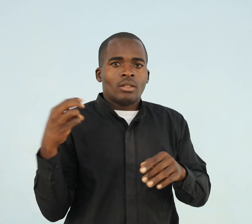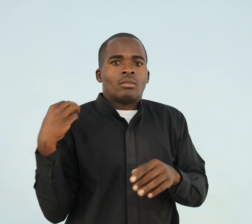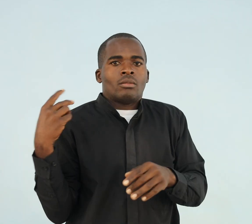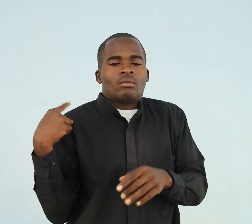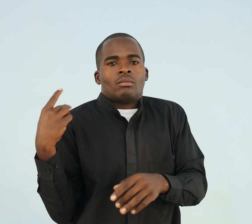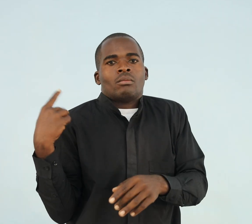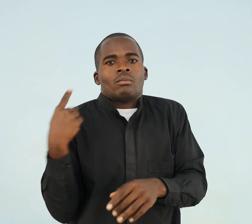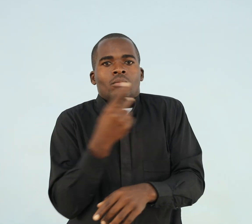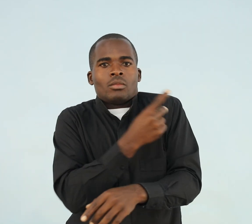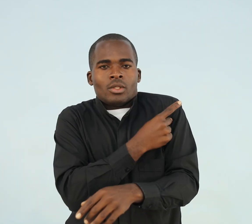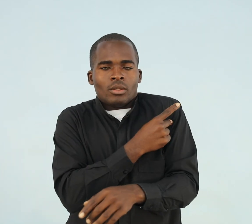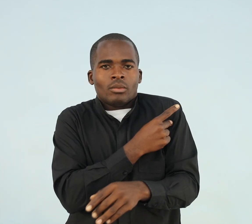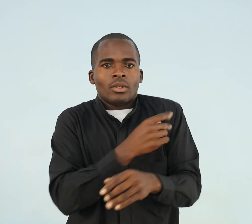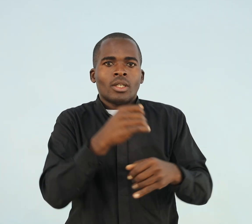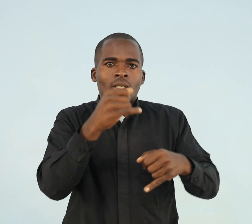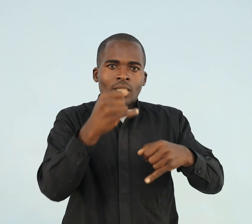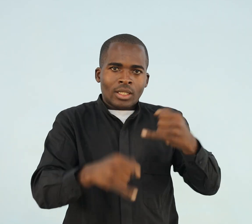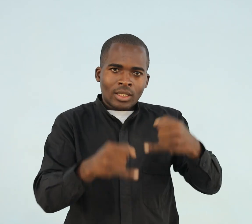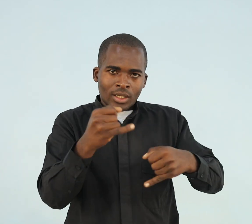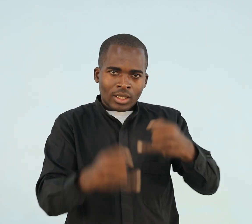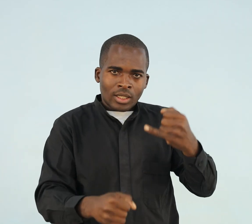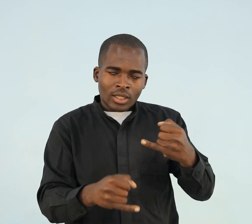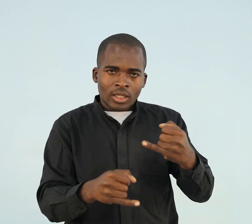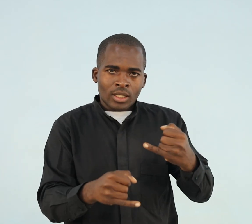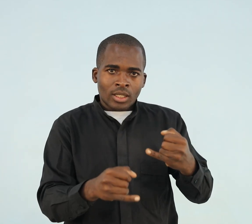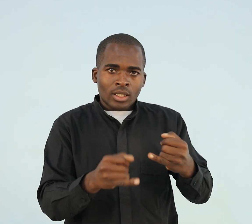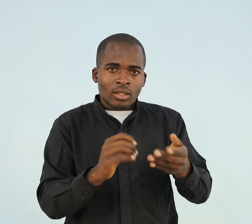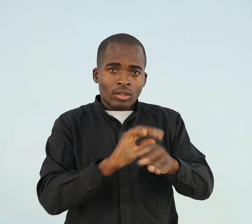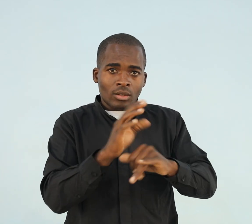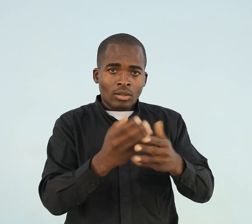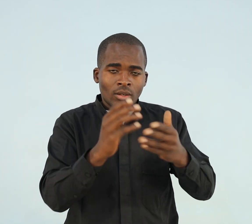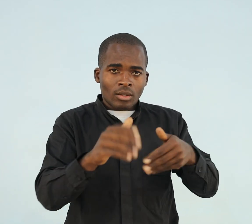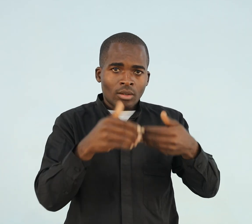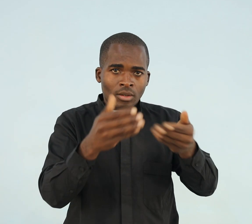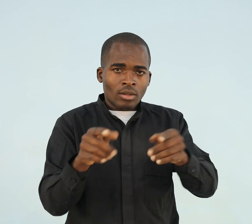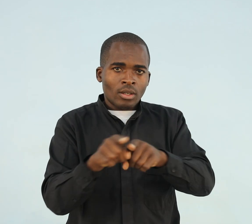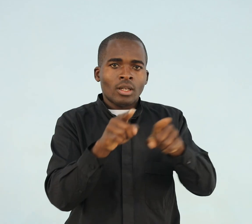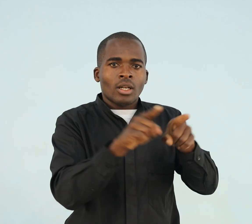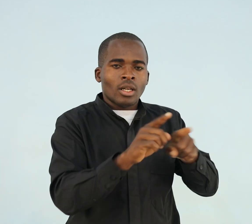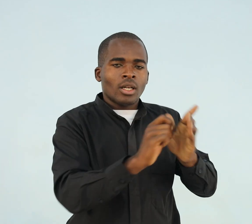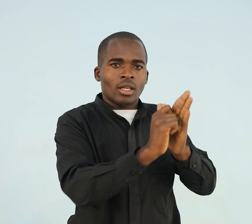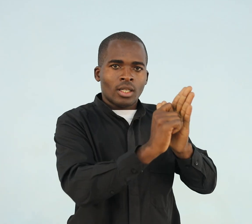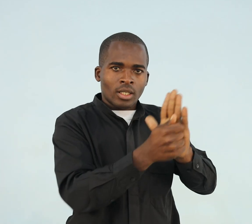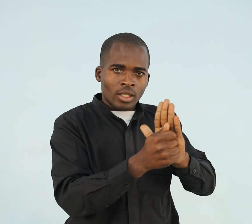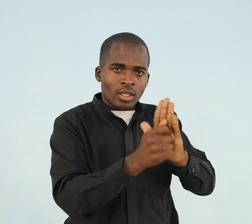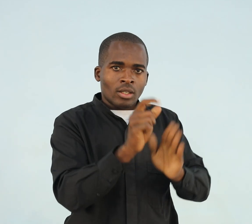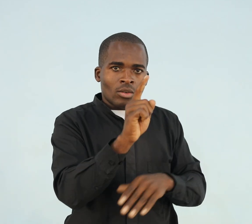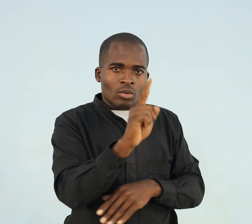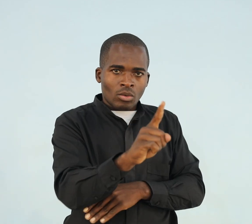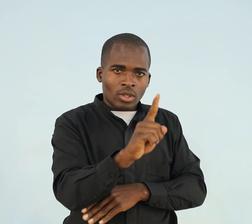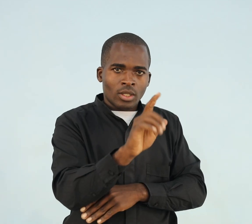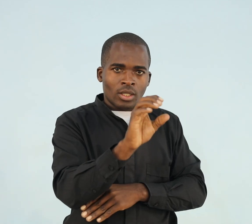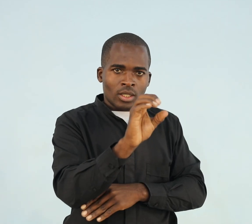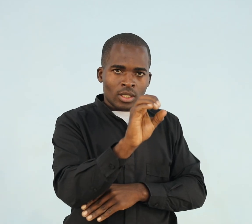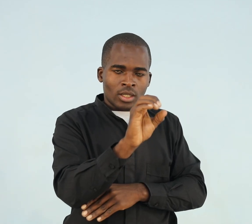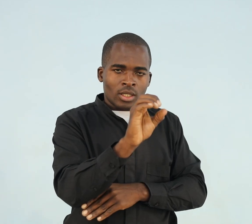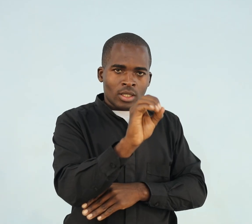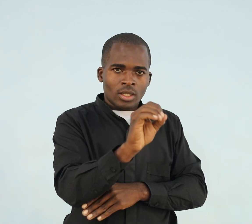dissolved, except as is provided under Article 106. And